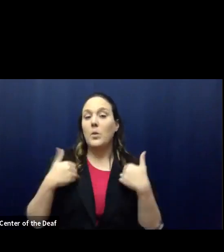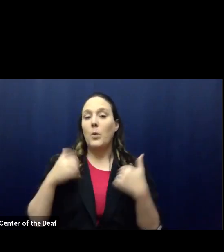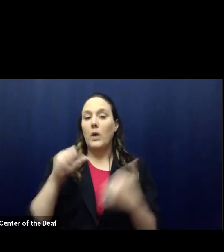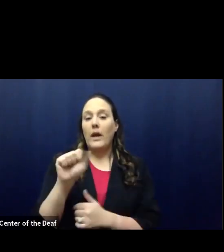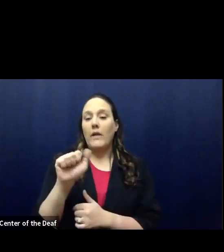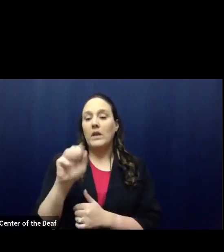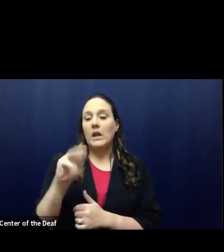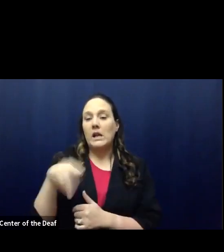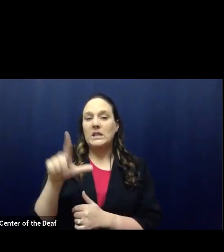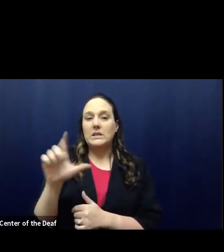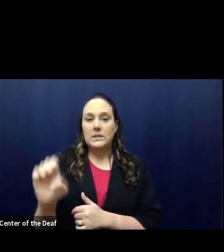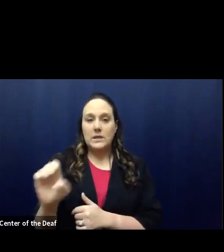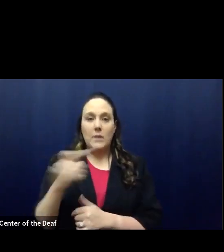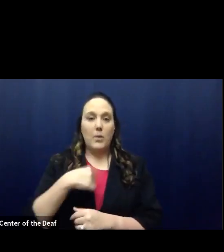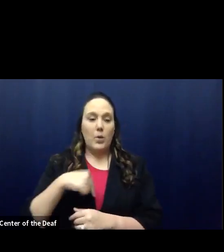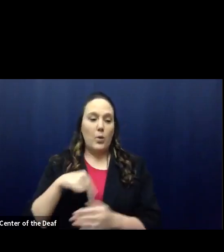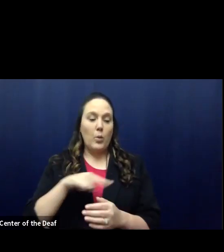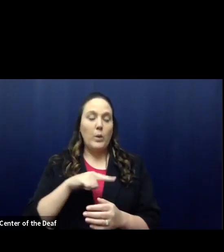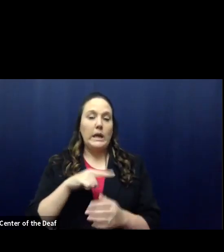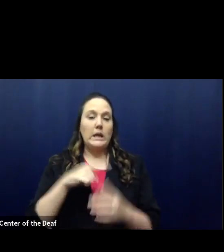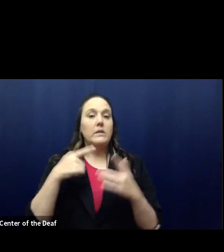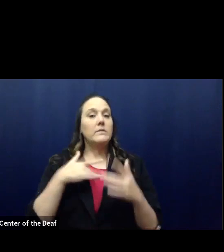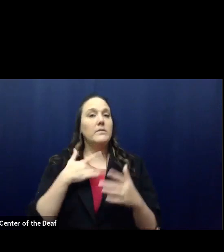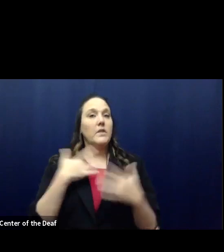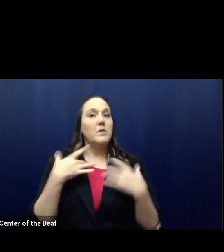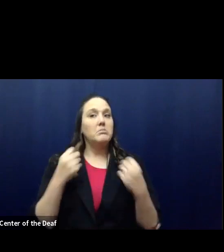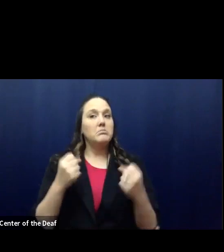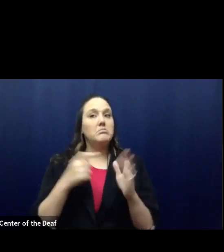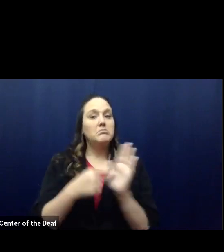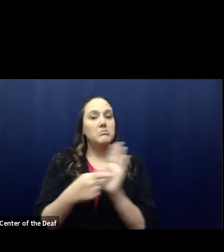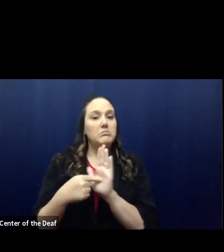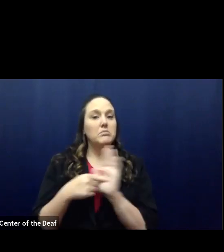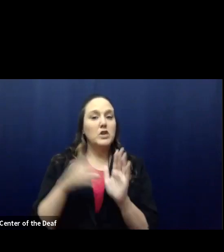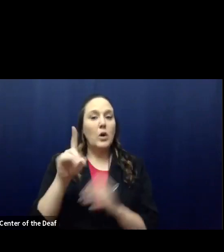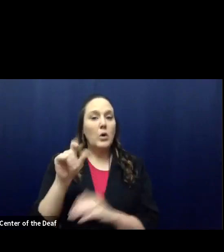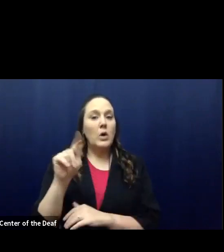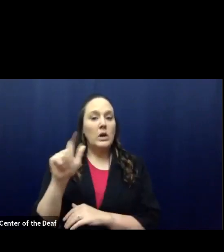feel confident in the data that we're presenting, and that is a sample of the data.